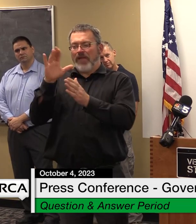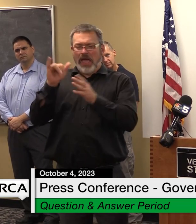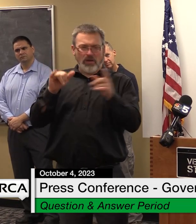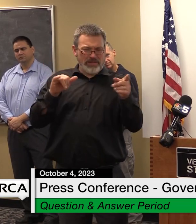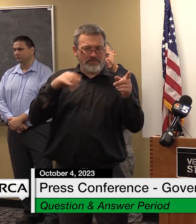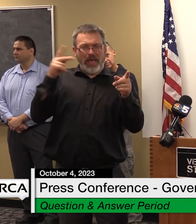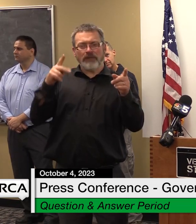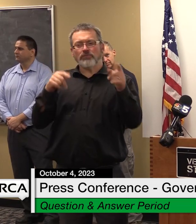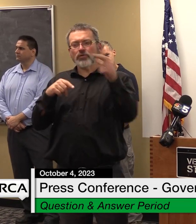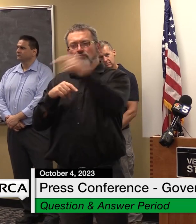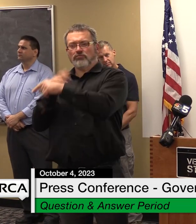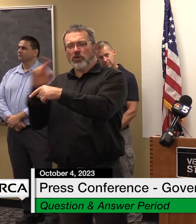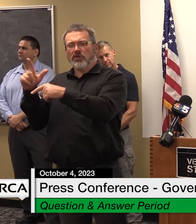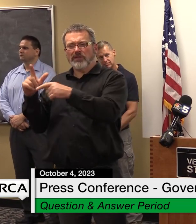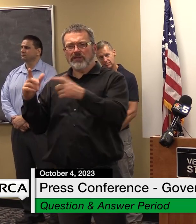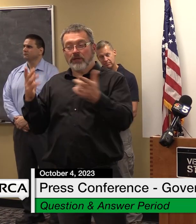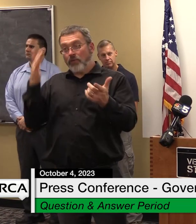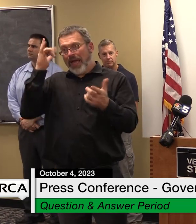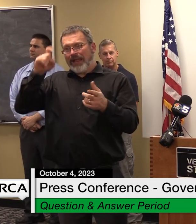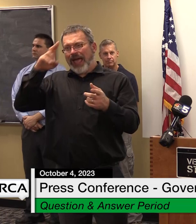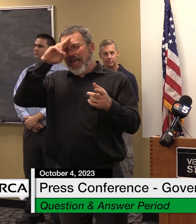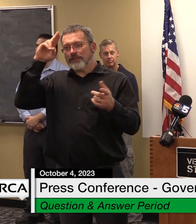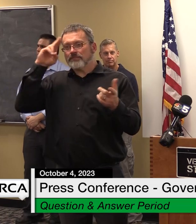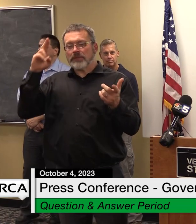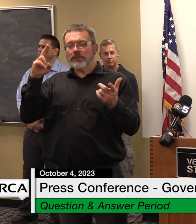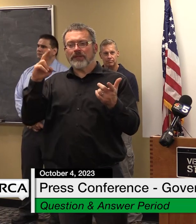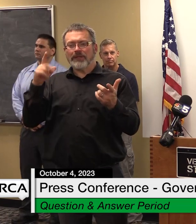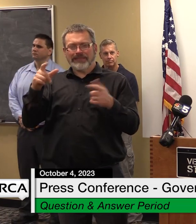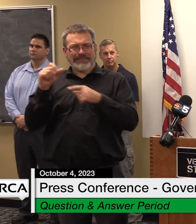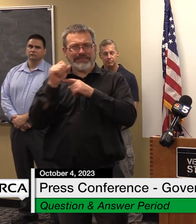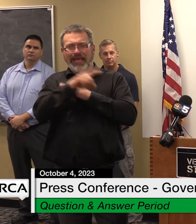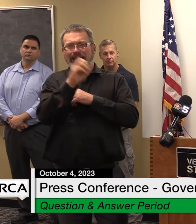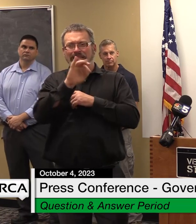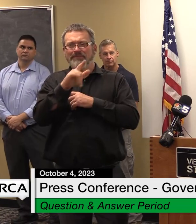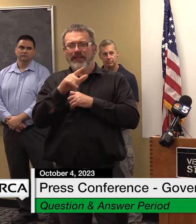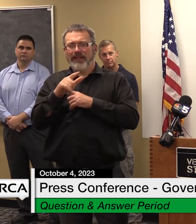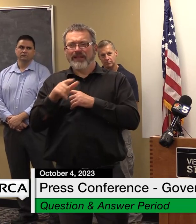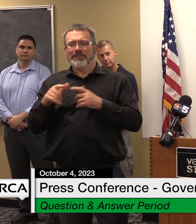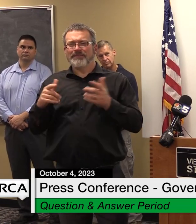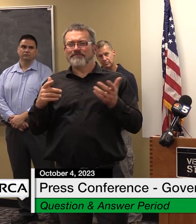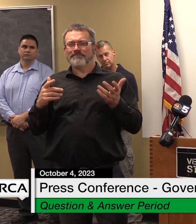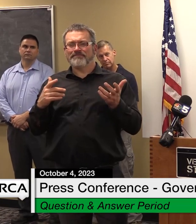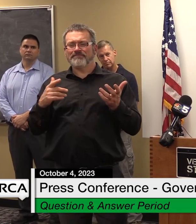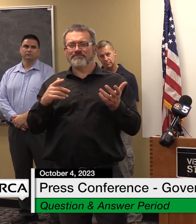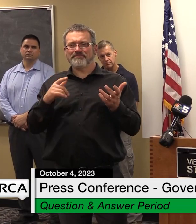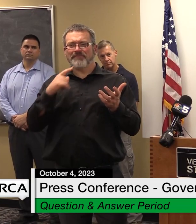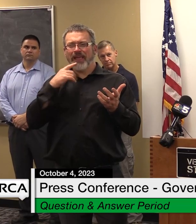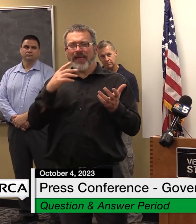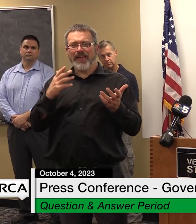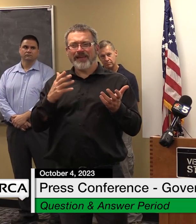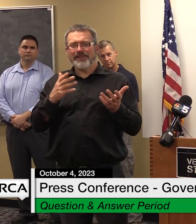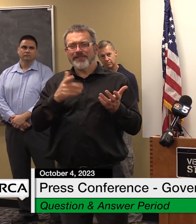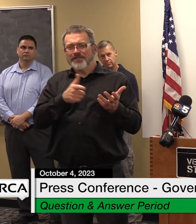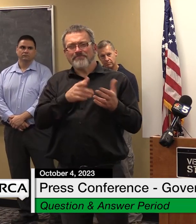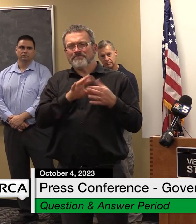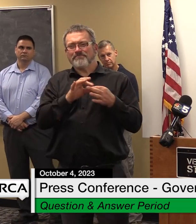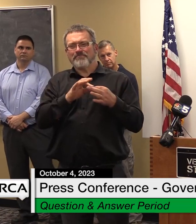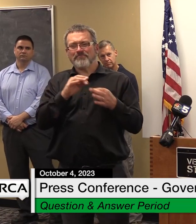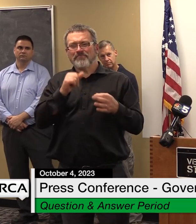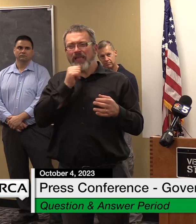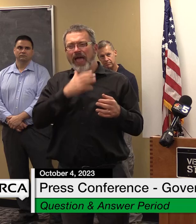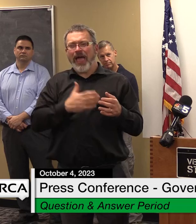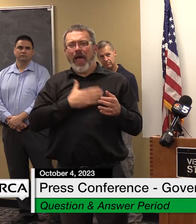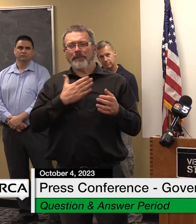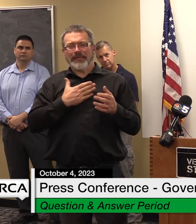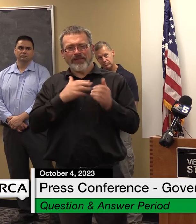care, because he had sent an email to the company expressing his disdain for the company